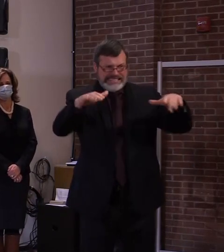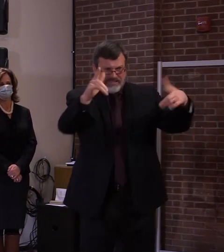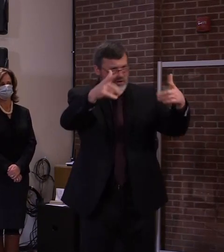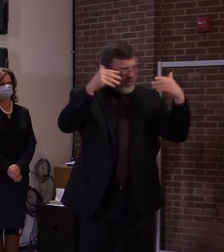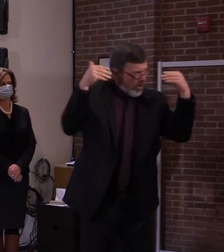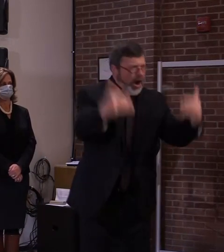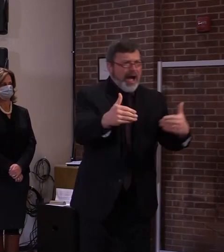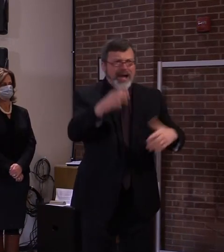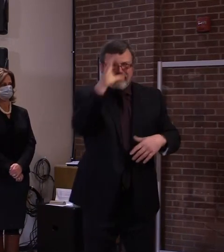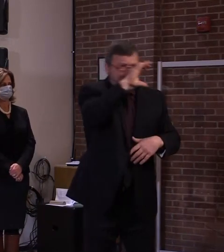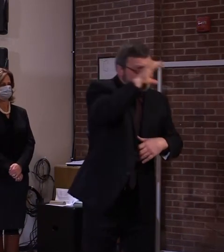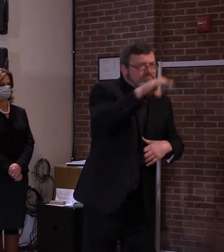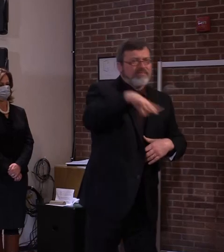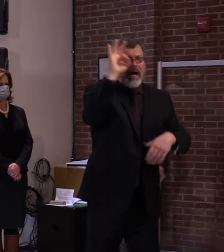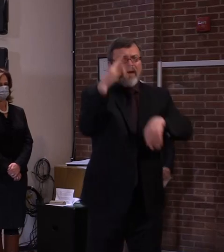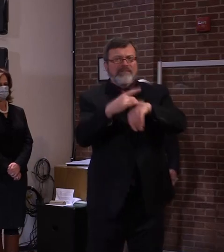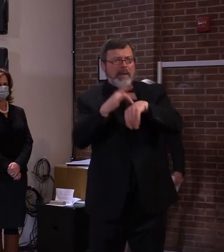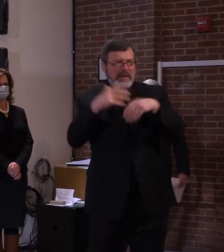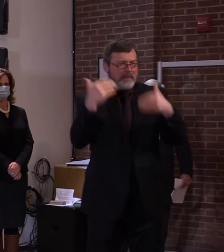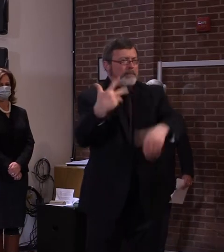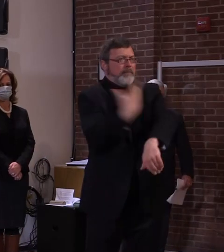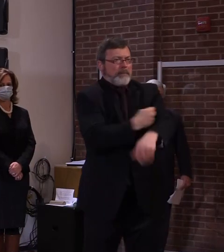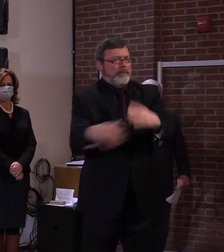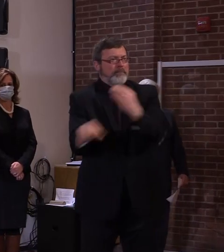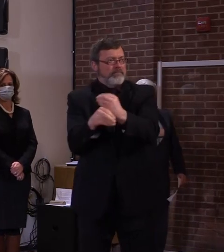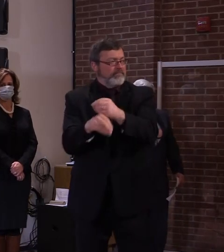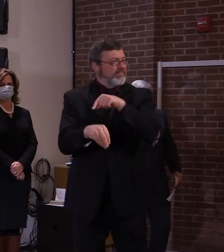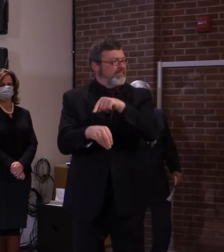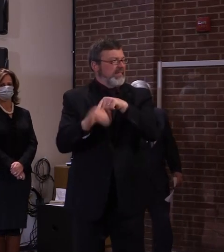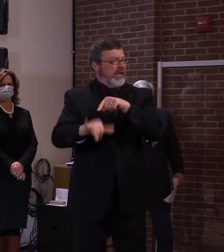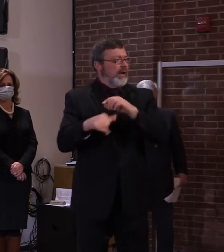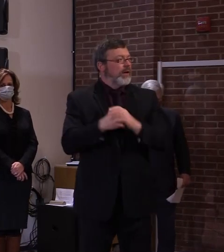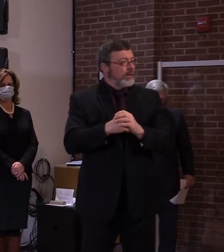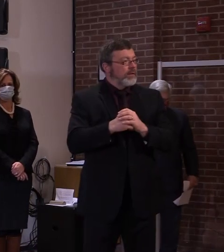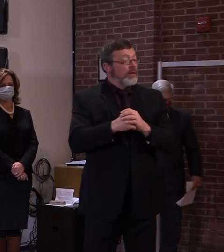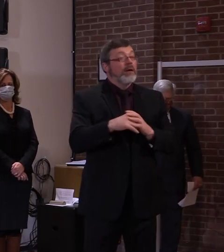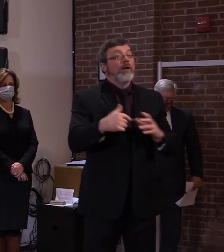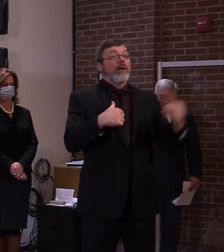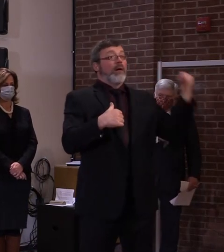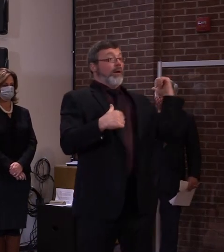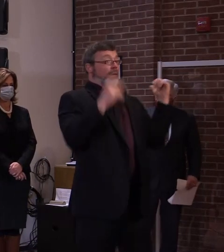booster. Secretary Smith will have more information on our vaccination efforts in his report.